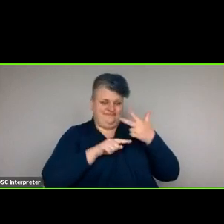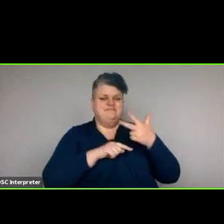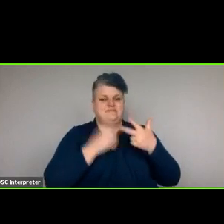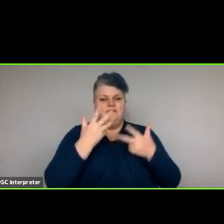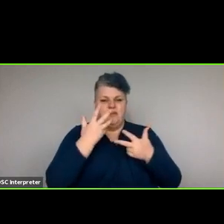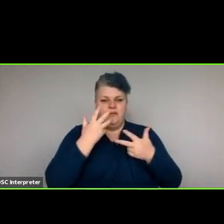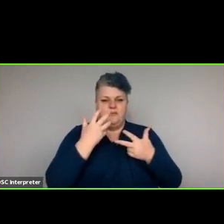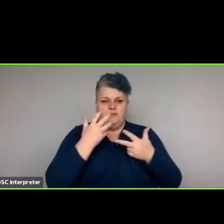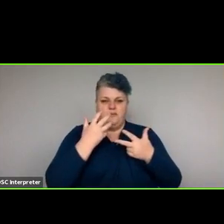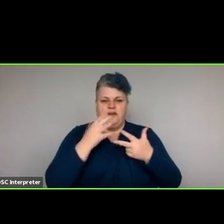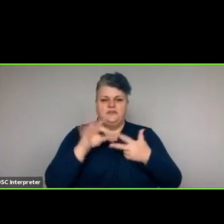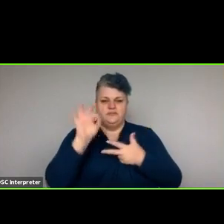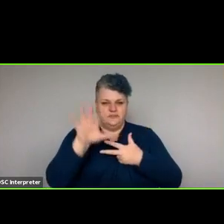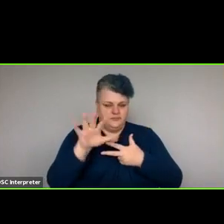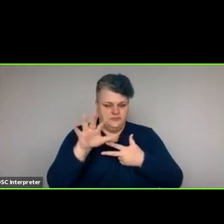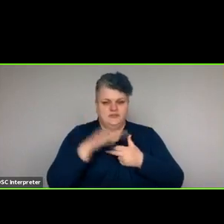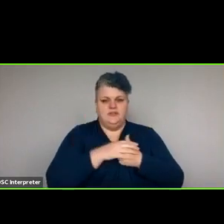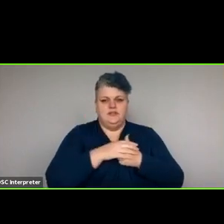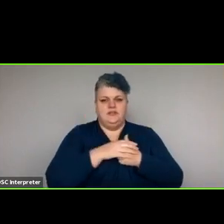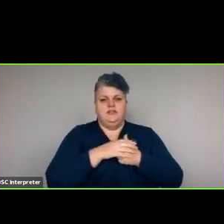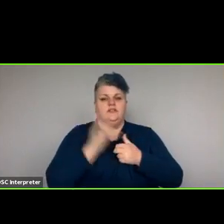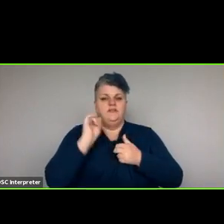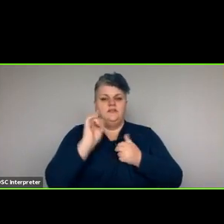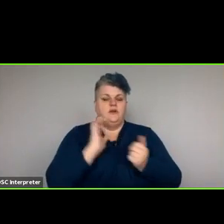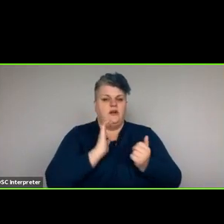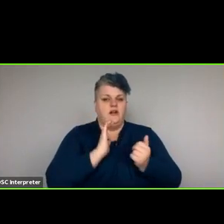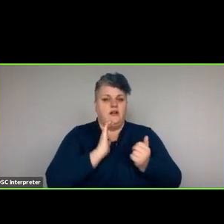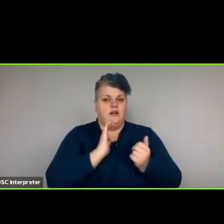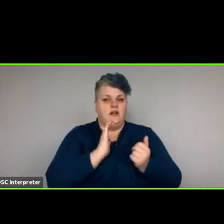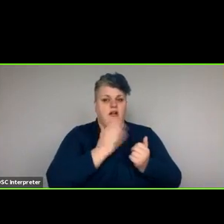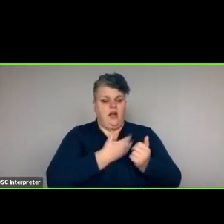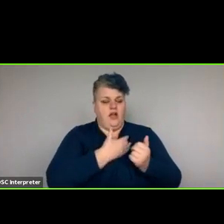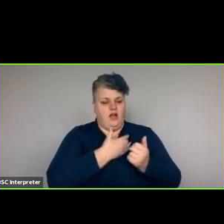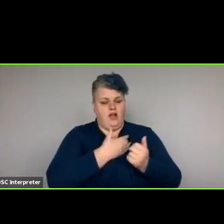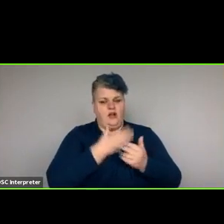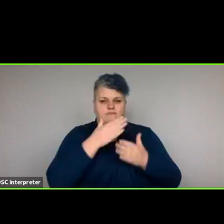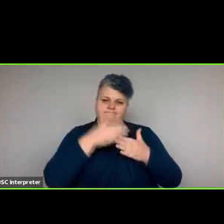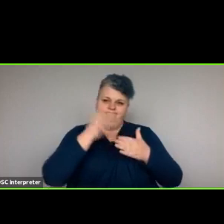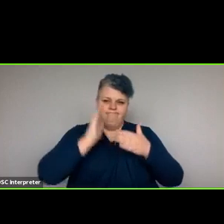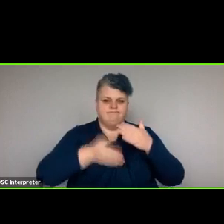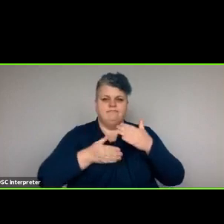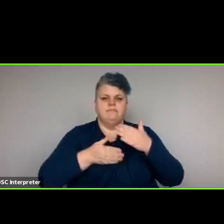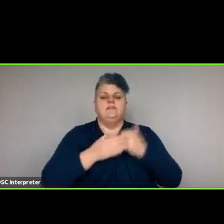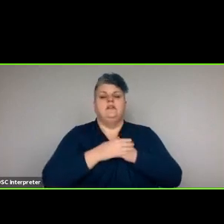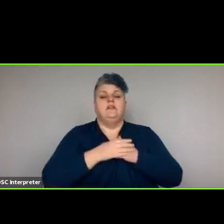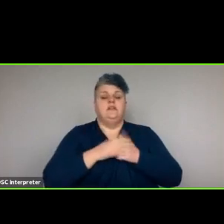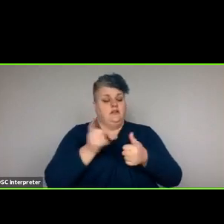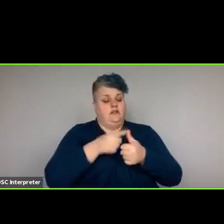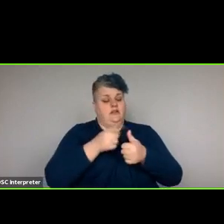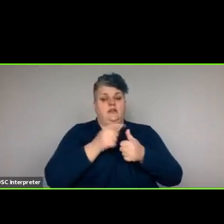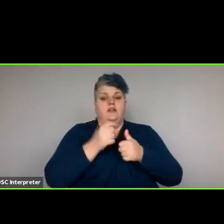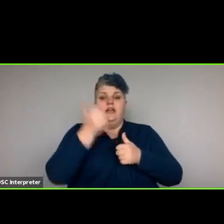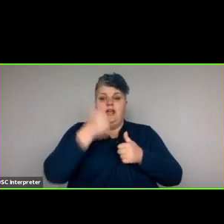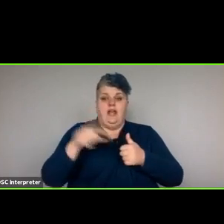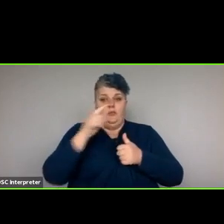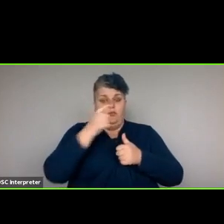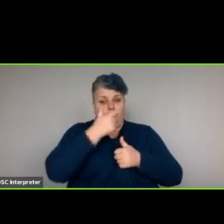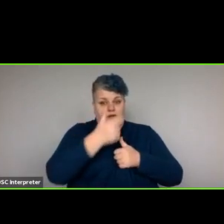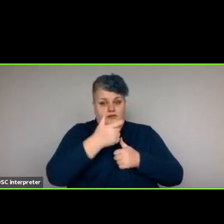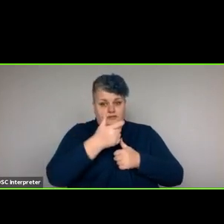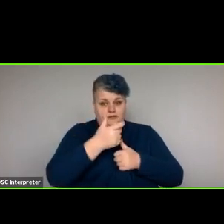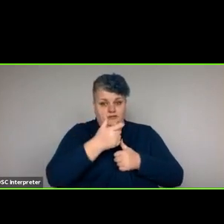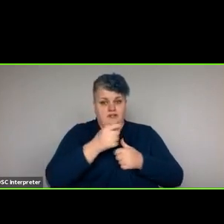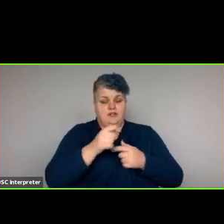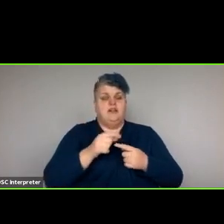I have to say on for our wrapping up here. And first is just to anyone watching,